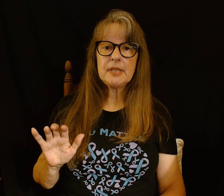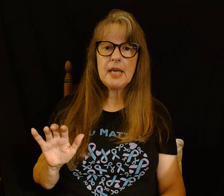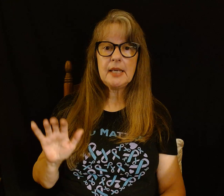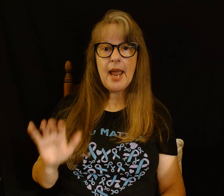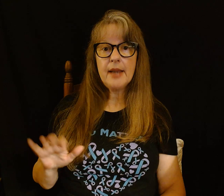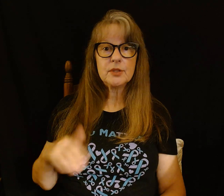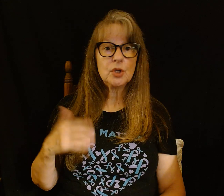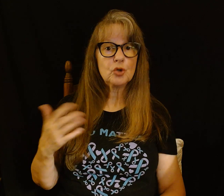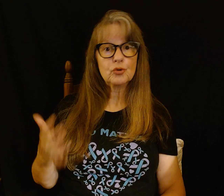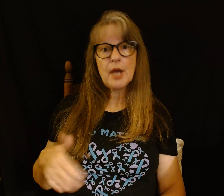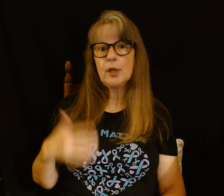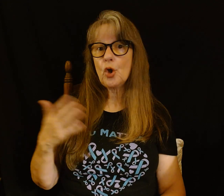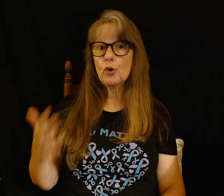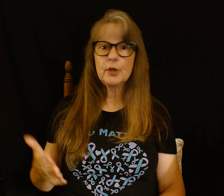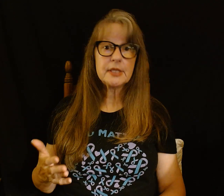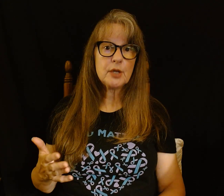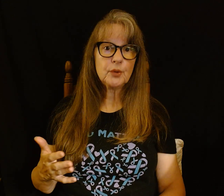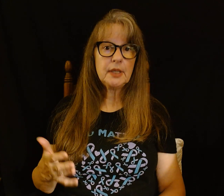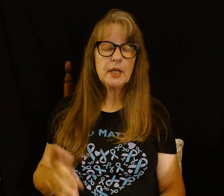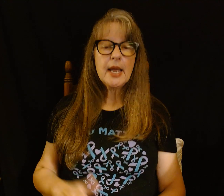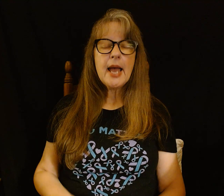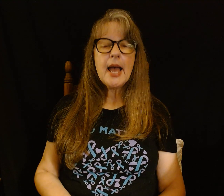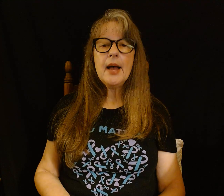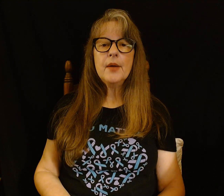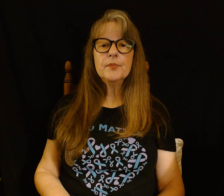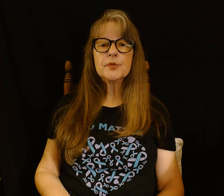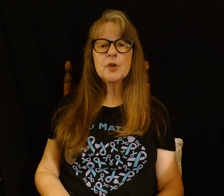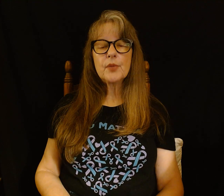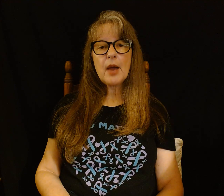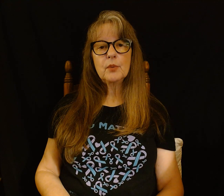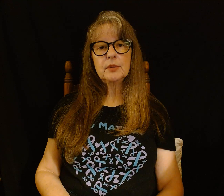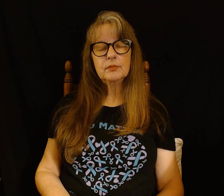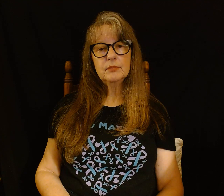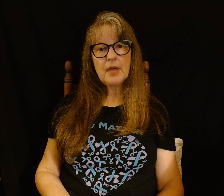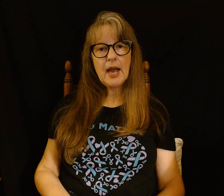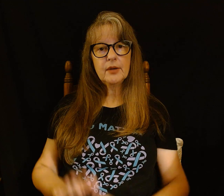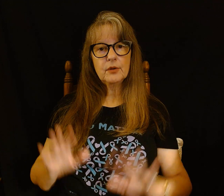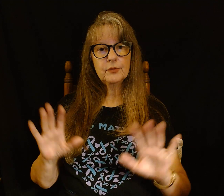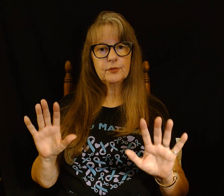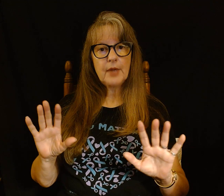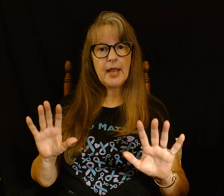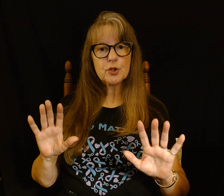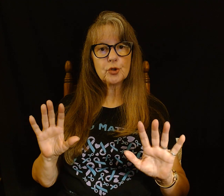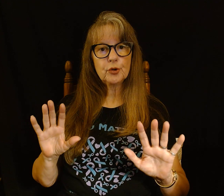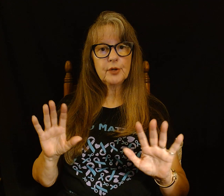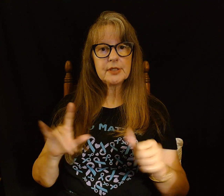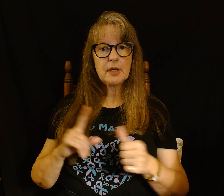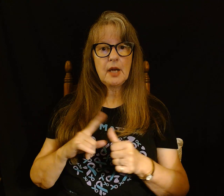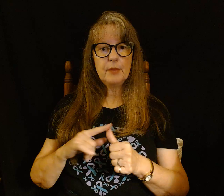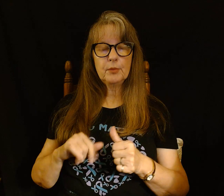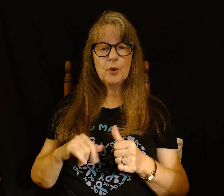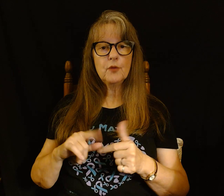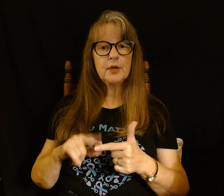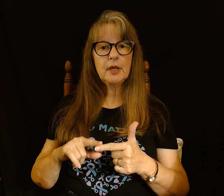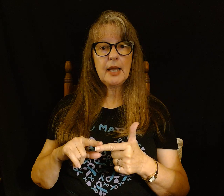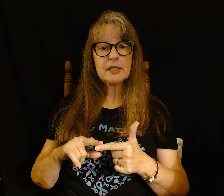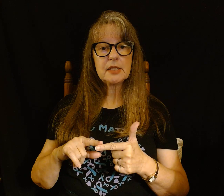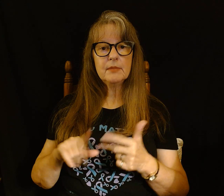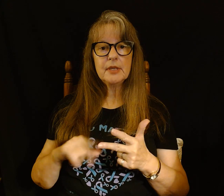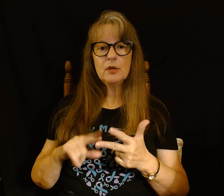taking, Anacin or Tylenol or Excedrin. And so that would kind of answer, is it a ibuprofen, a acetamin, or is